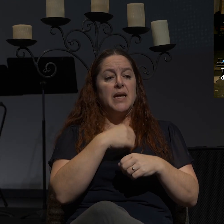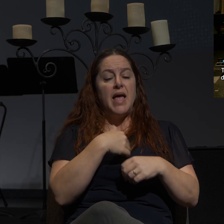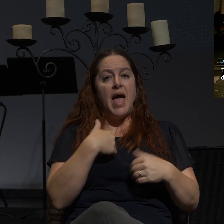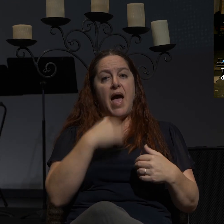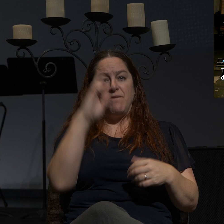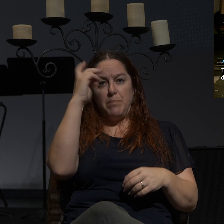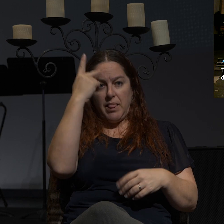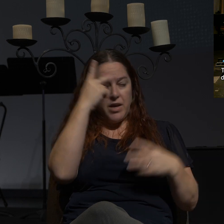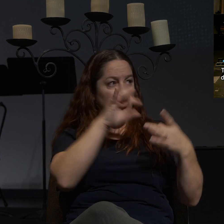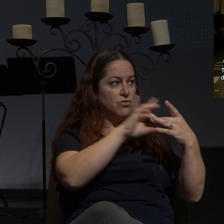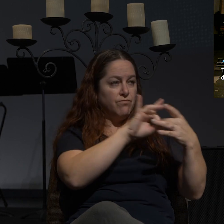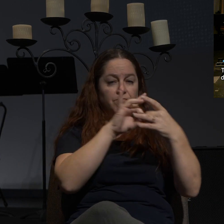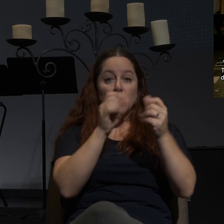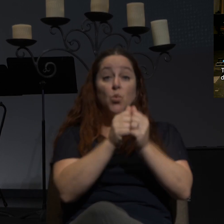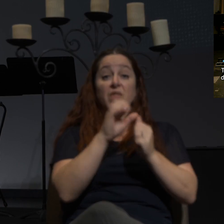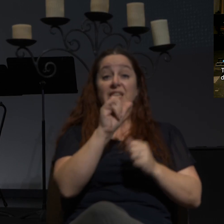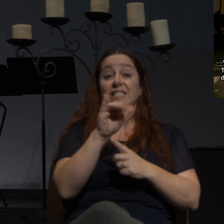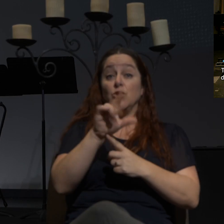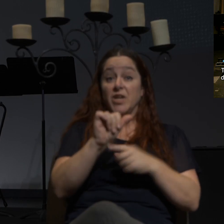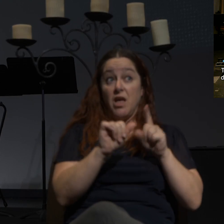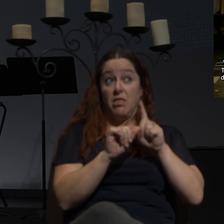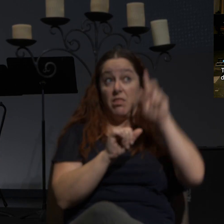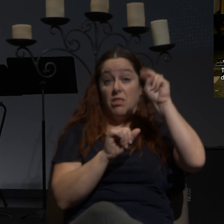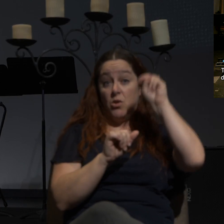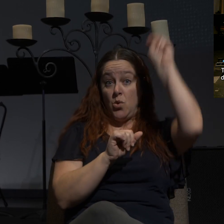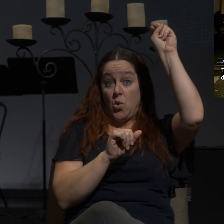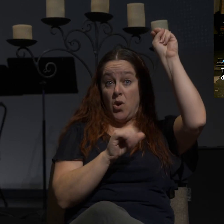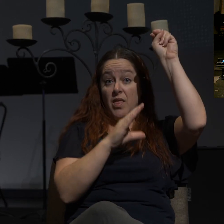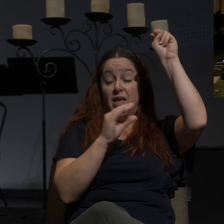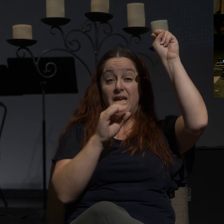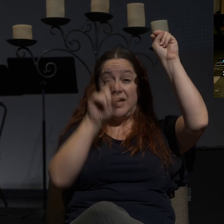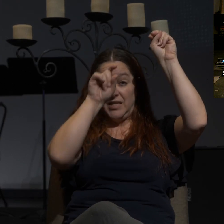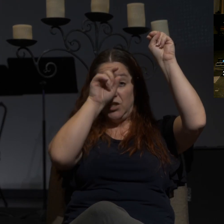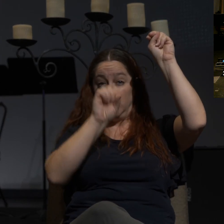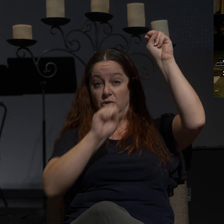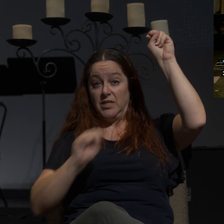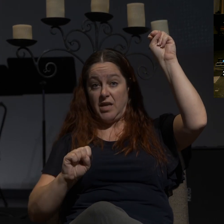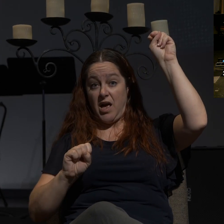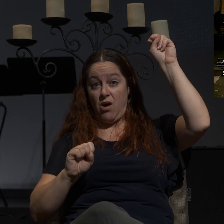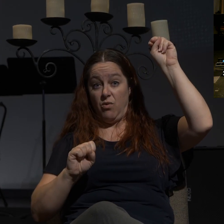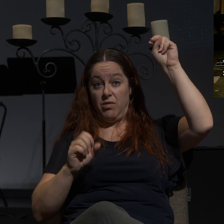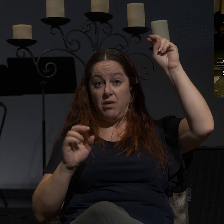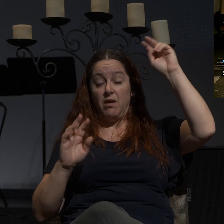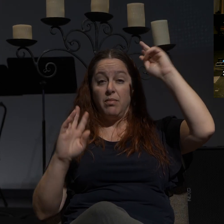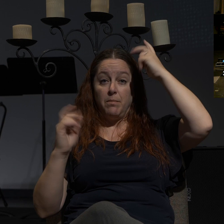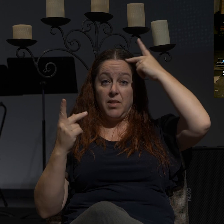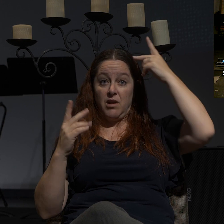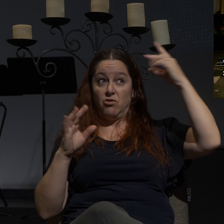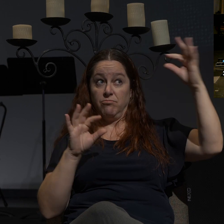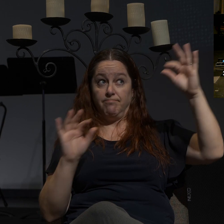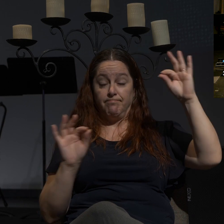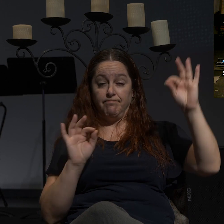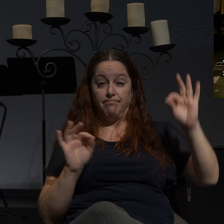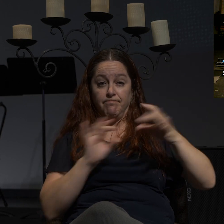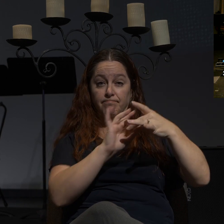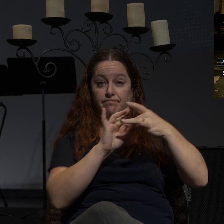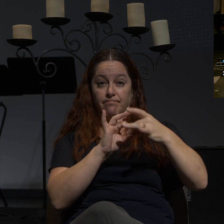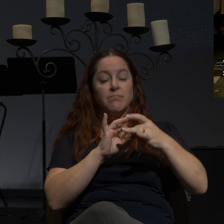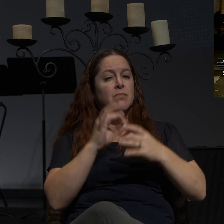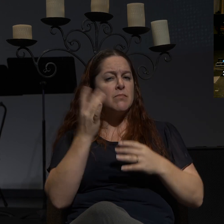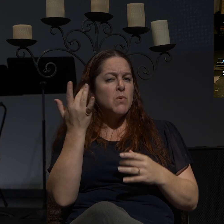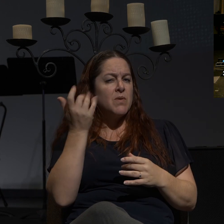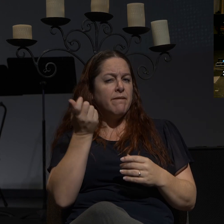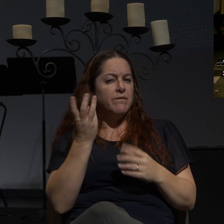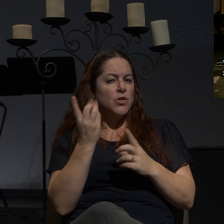alliances with Assyria to the north and Egypt to the south. And they did it for a couple